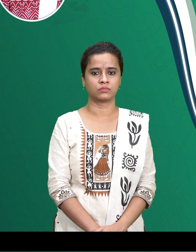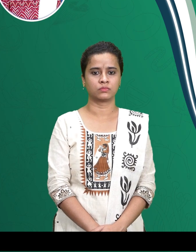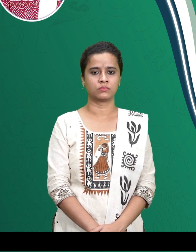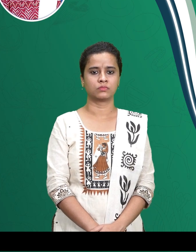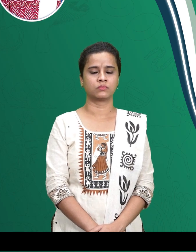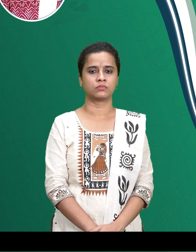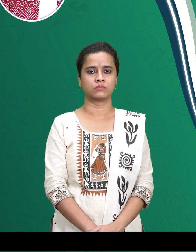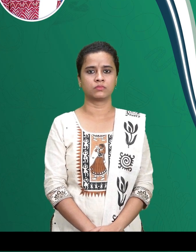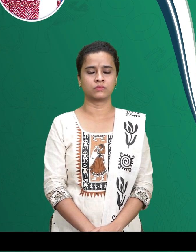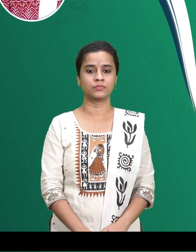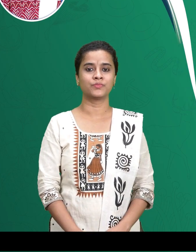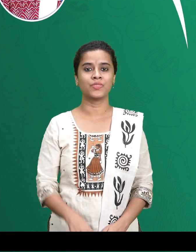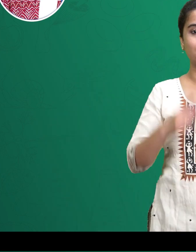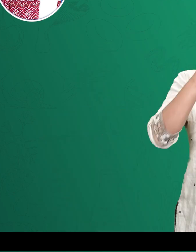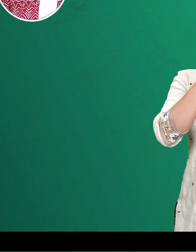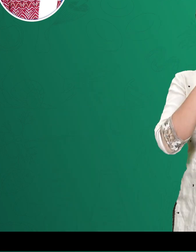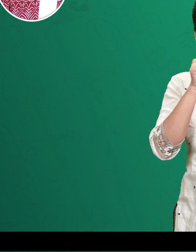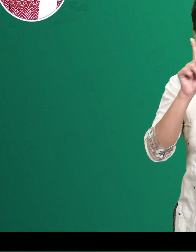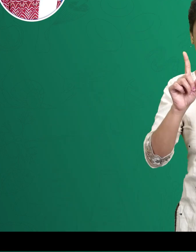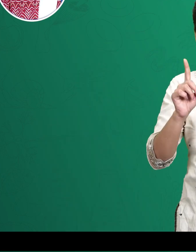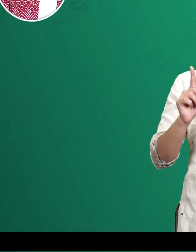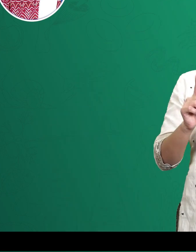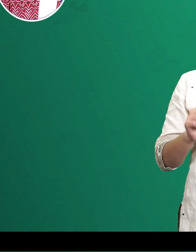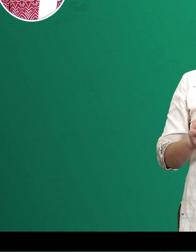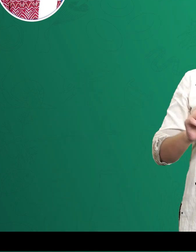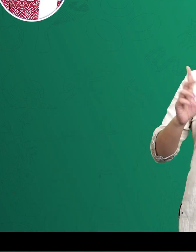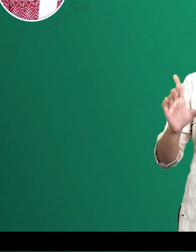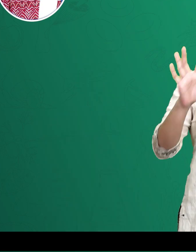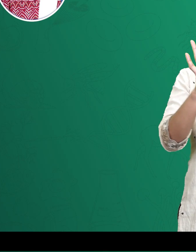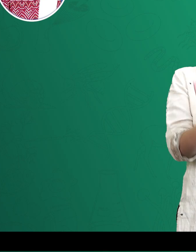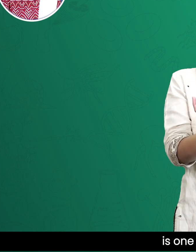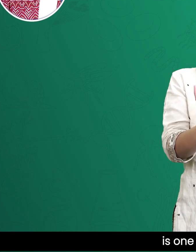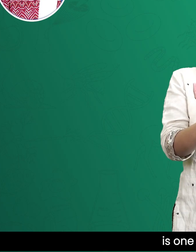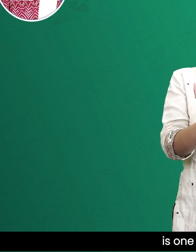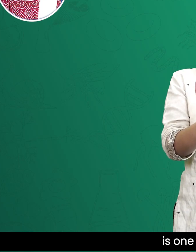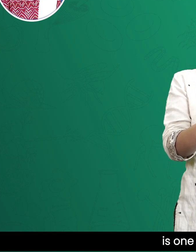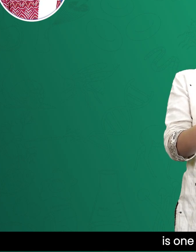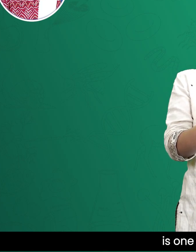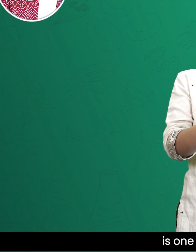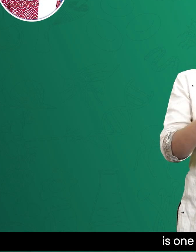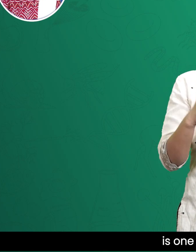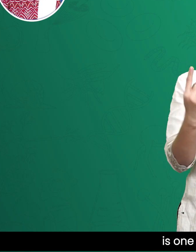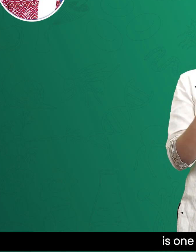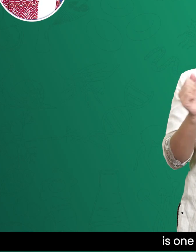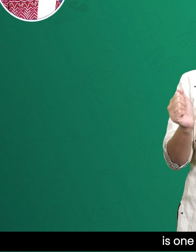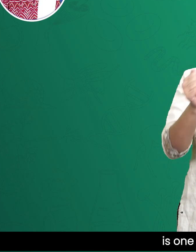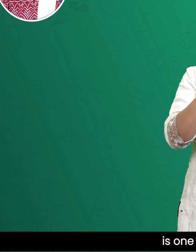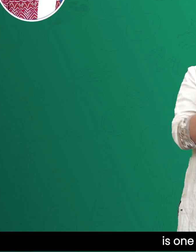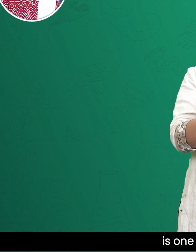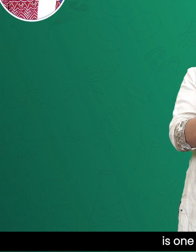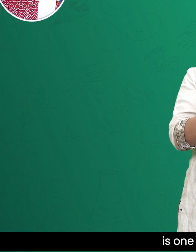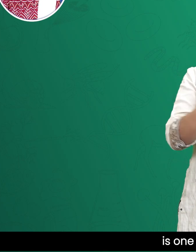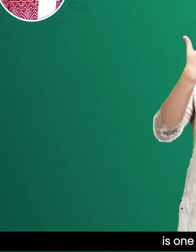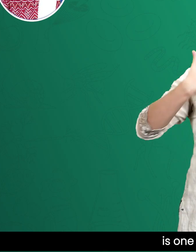The Sexual Act Is One Of The Closest Physical